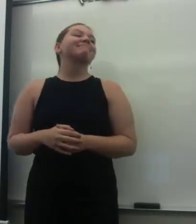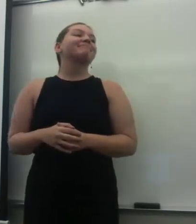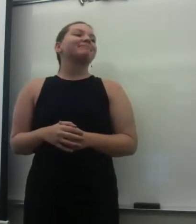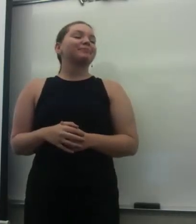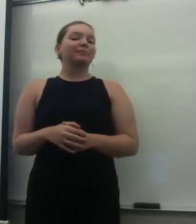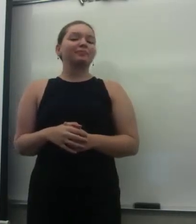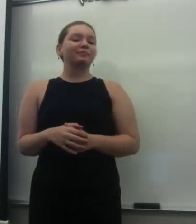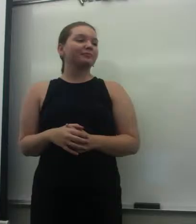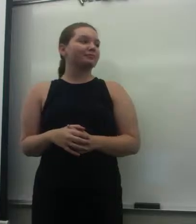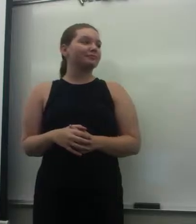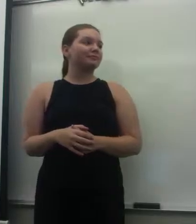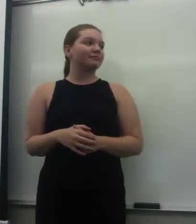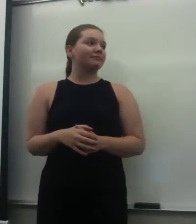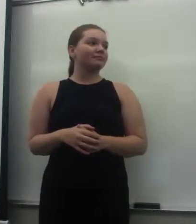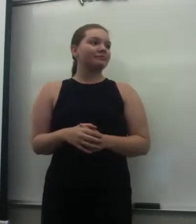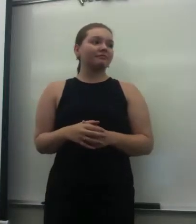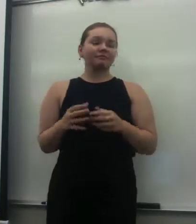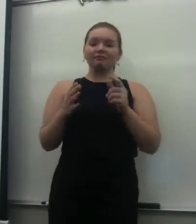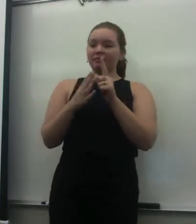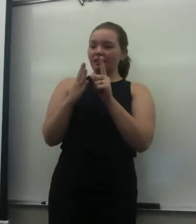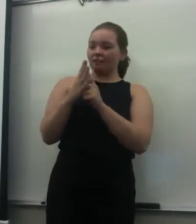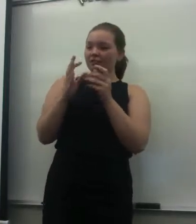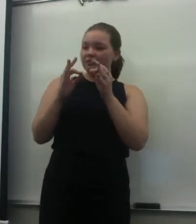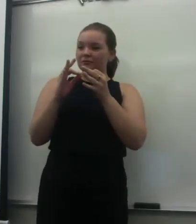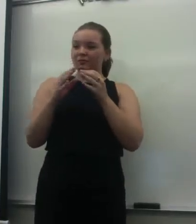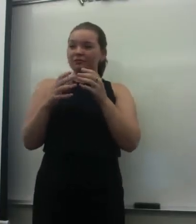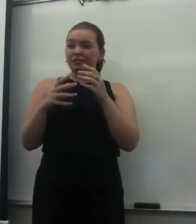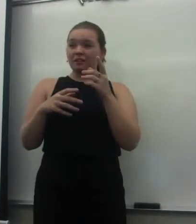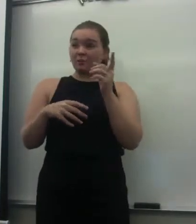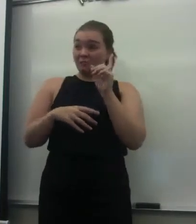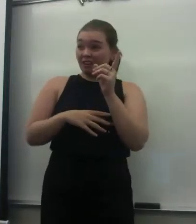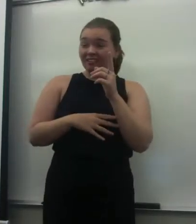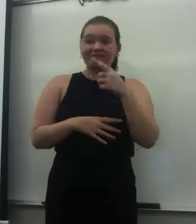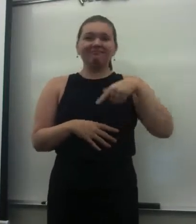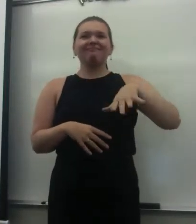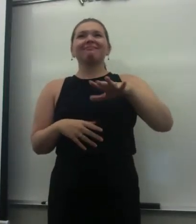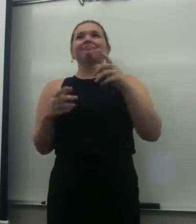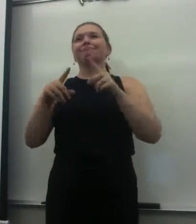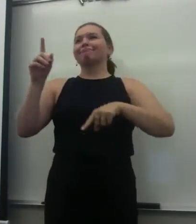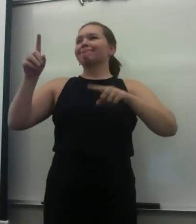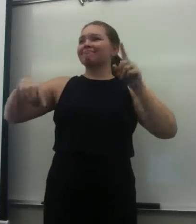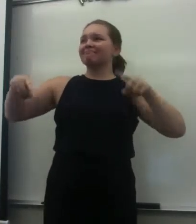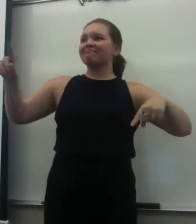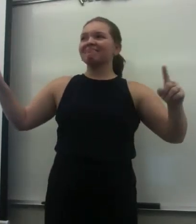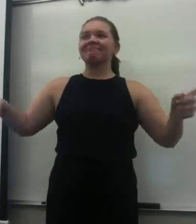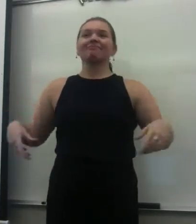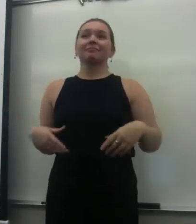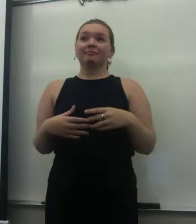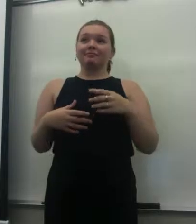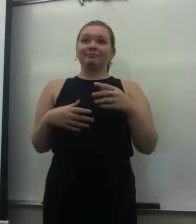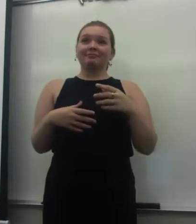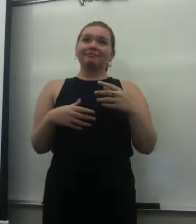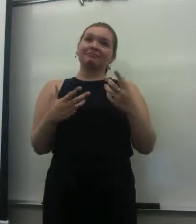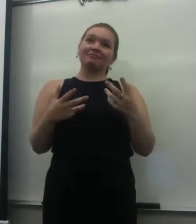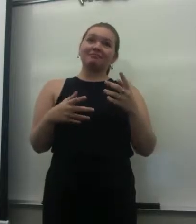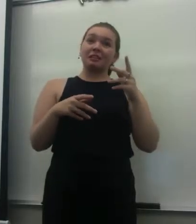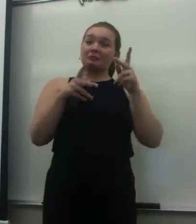The settings, there are so many different settings. Usually people just think legal interpreting is